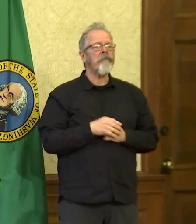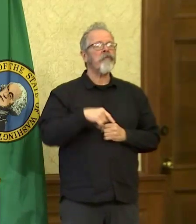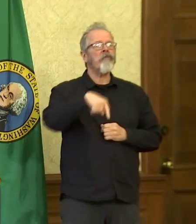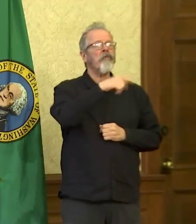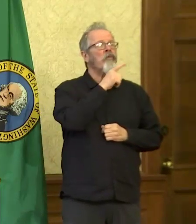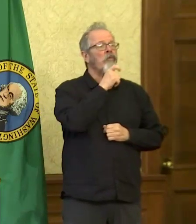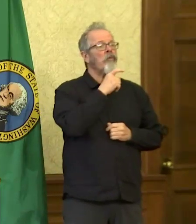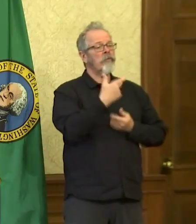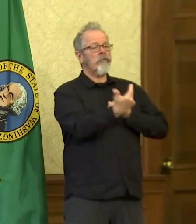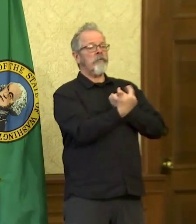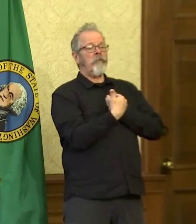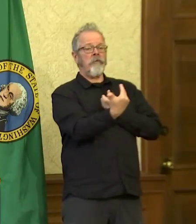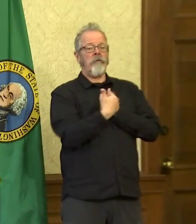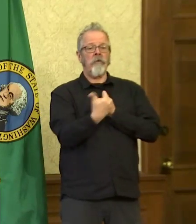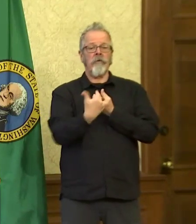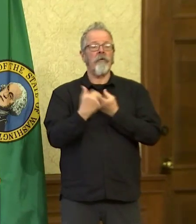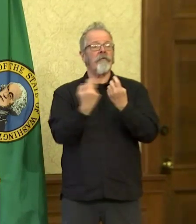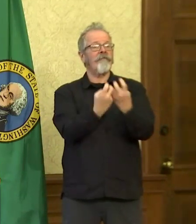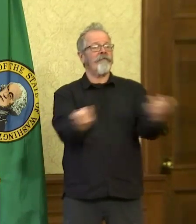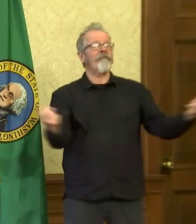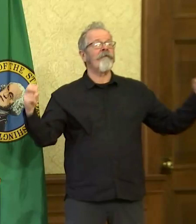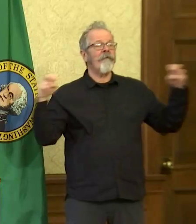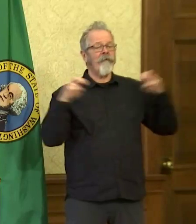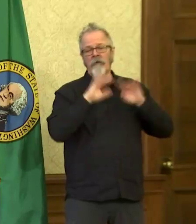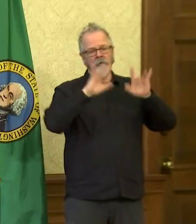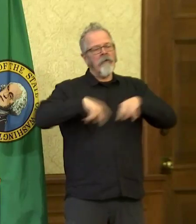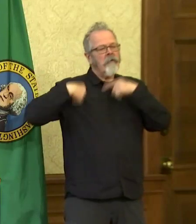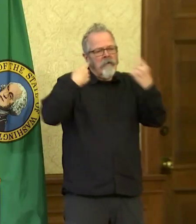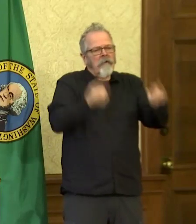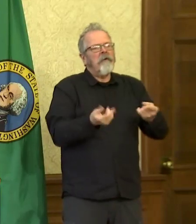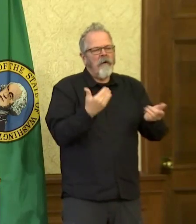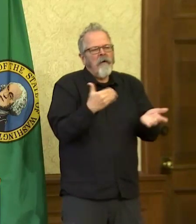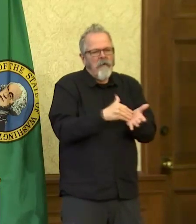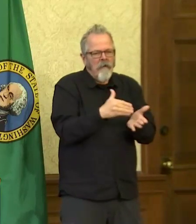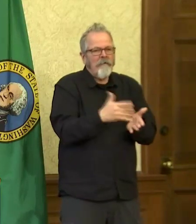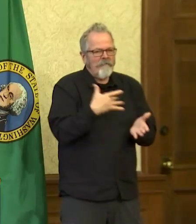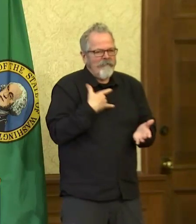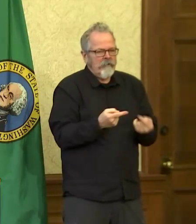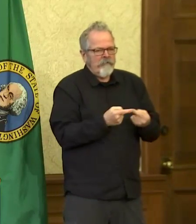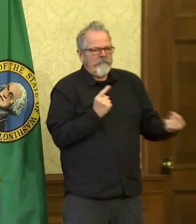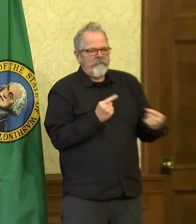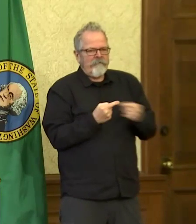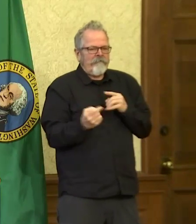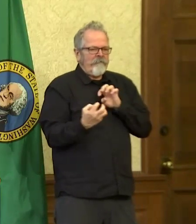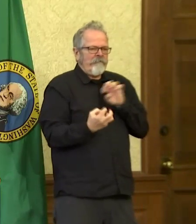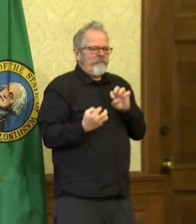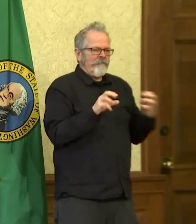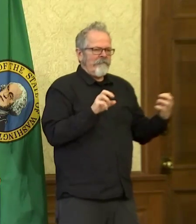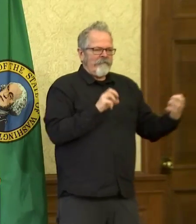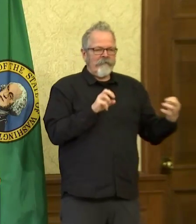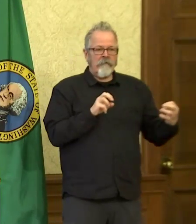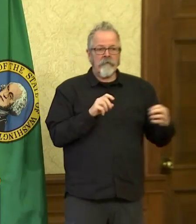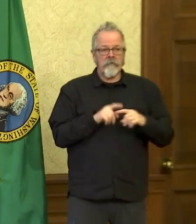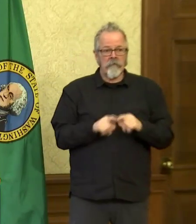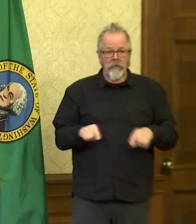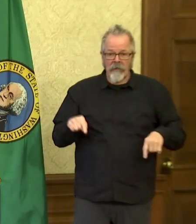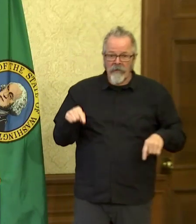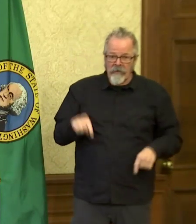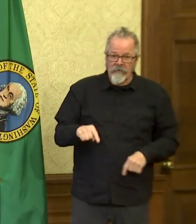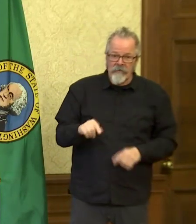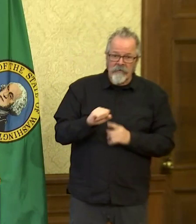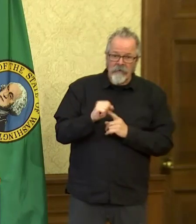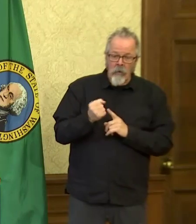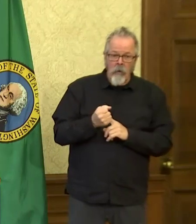in Washington State. We never had any doubt about what our purpose was here, to give you the best advice possible in regarding to starting